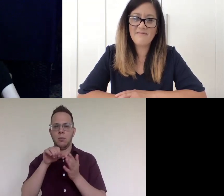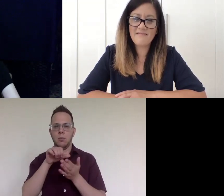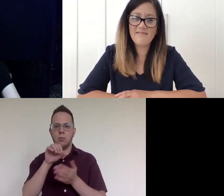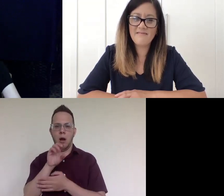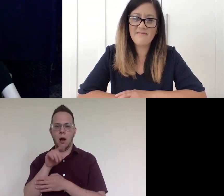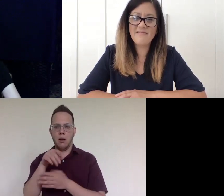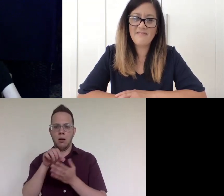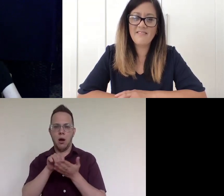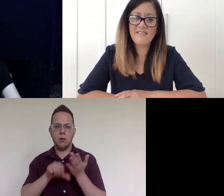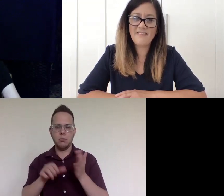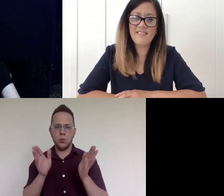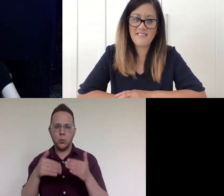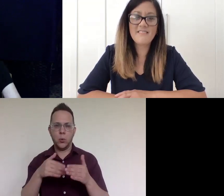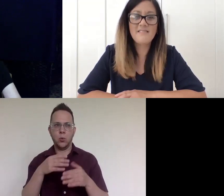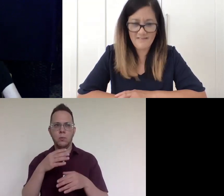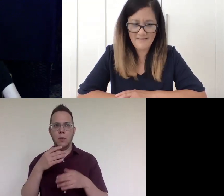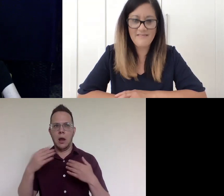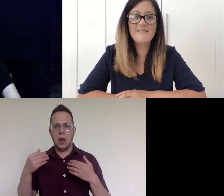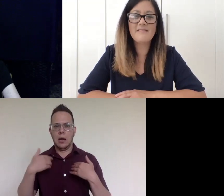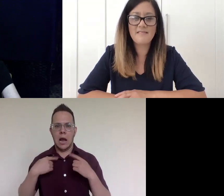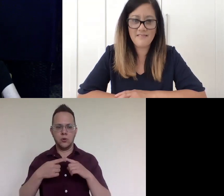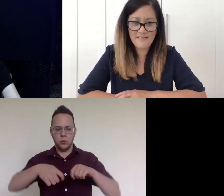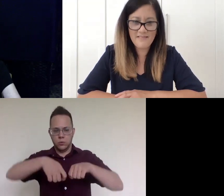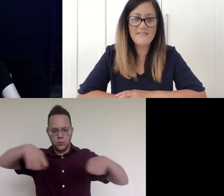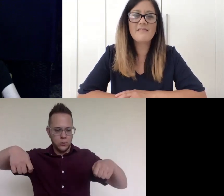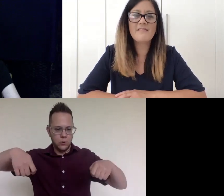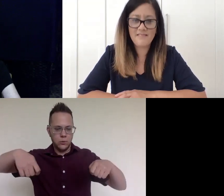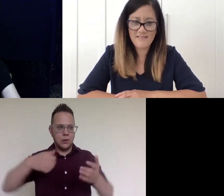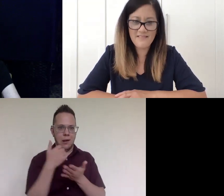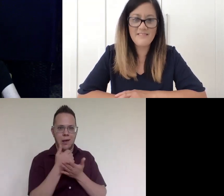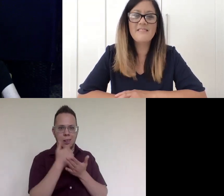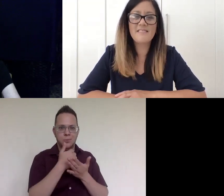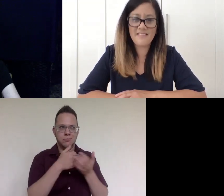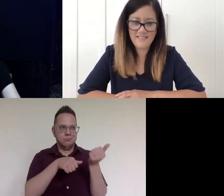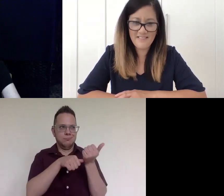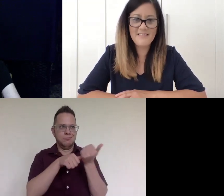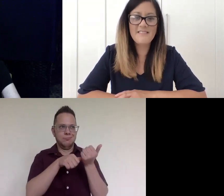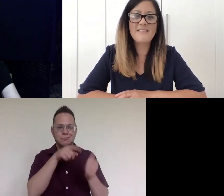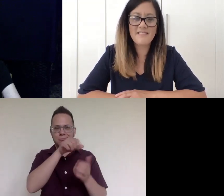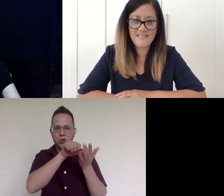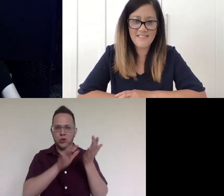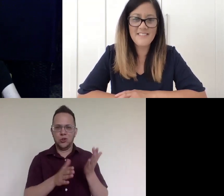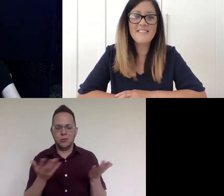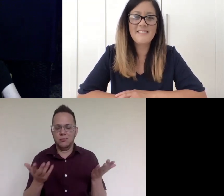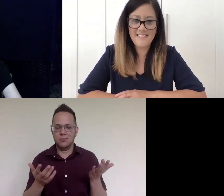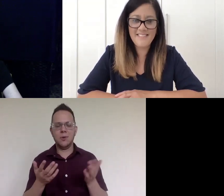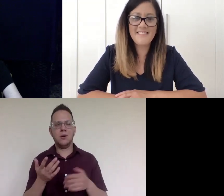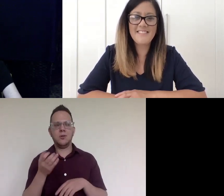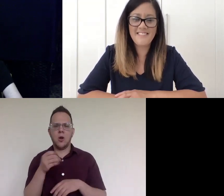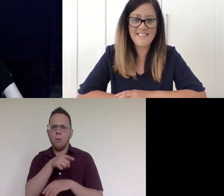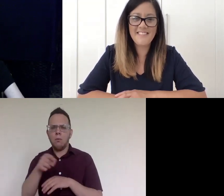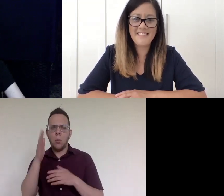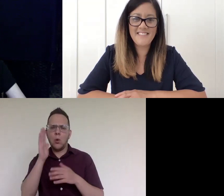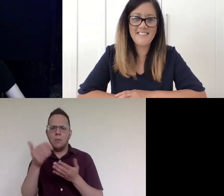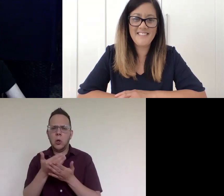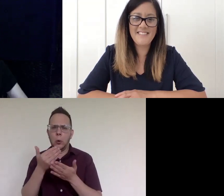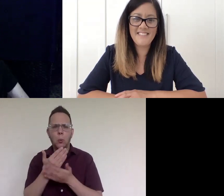Maybe, for example, you've never gone into an operating room and you've never assisted a surgeon